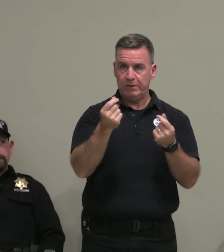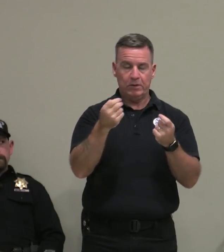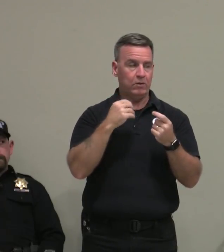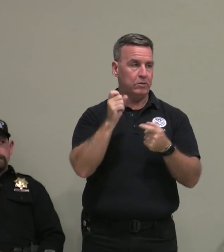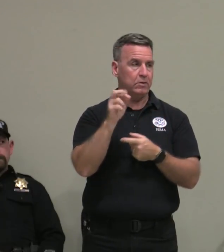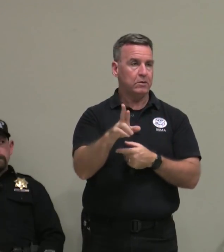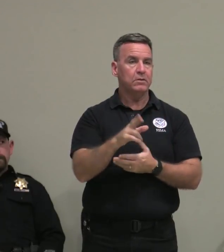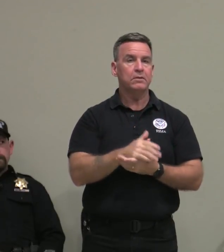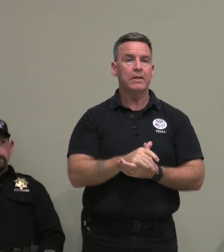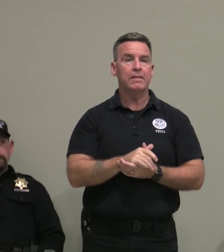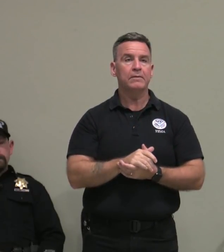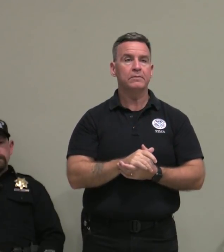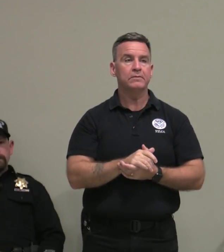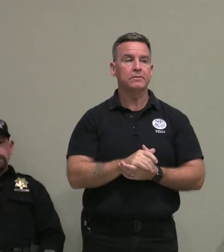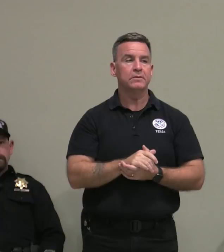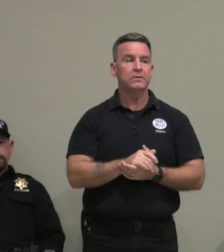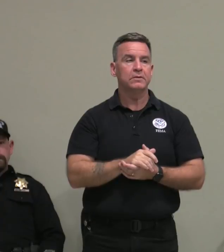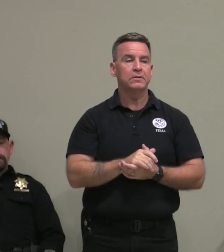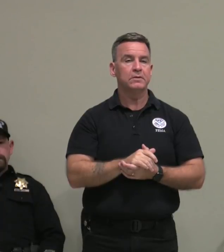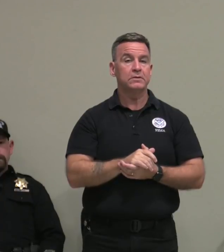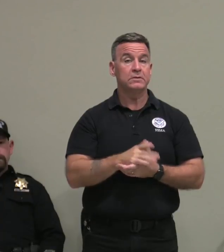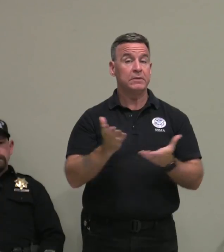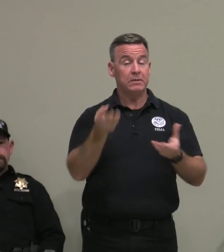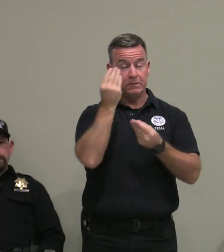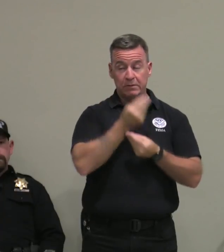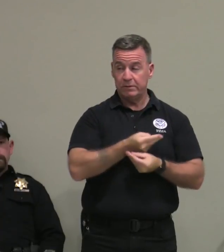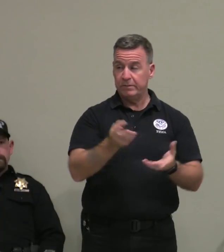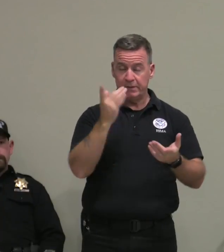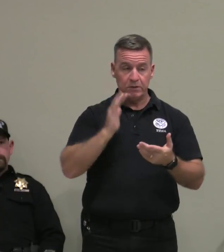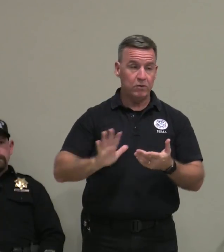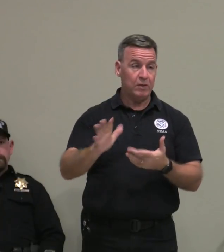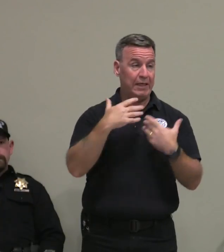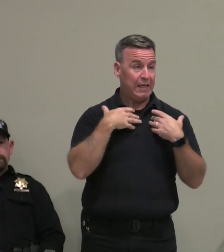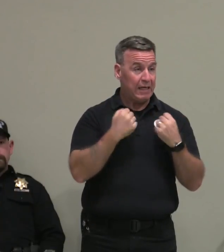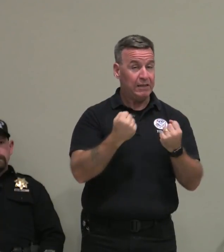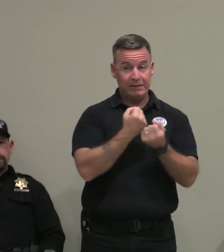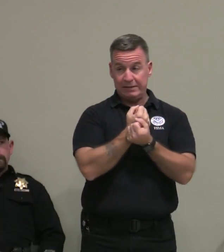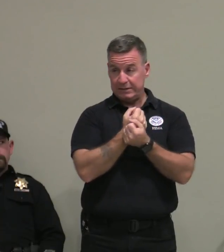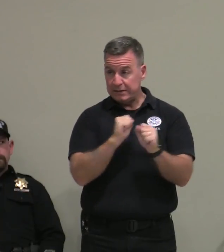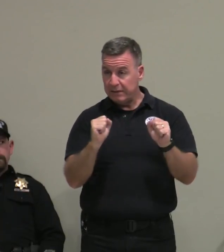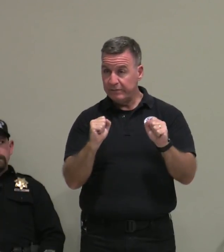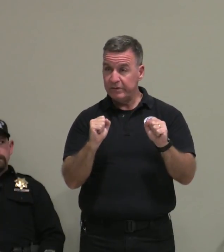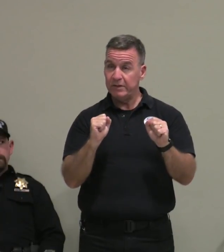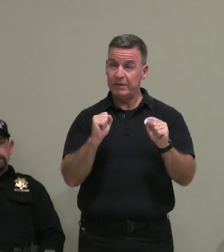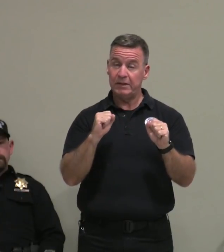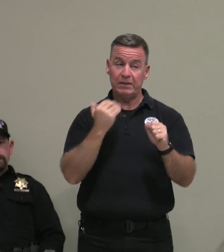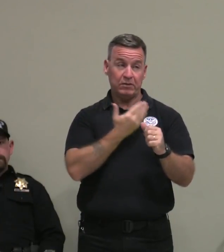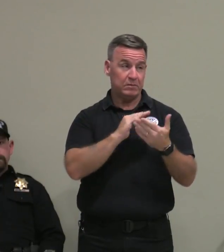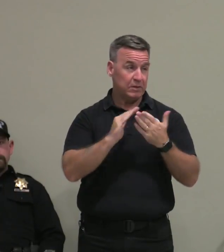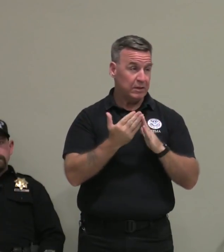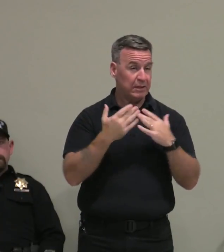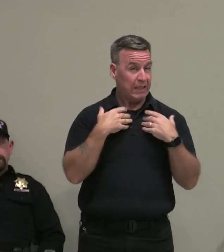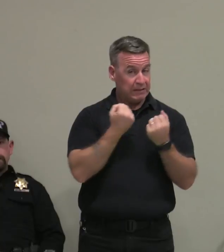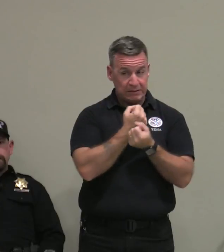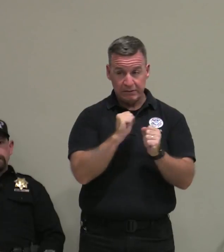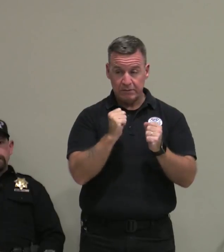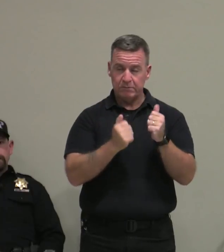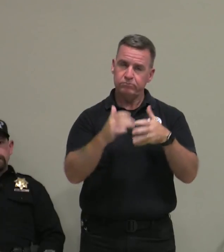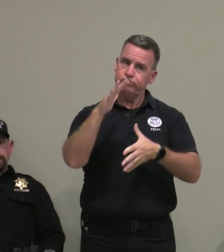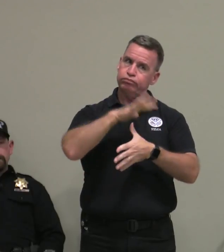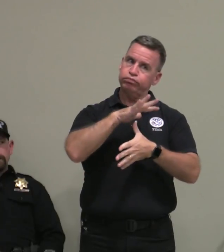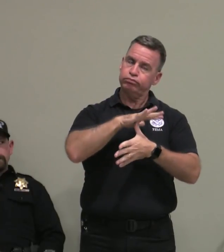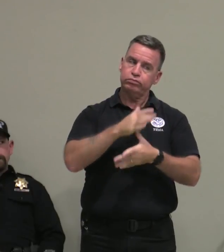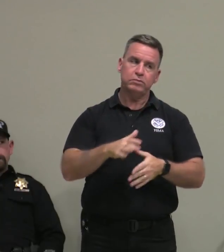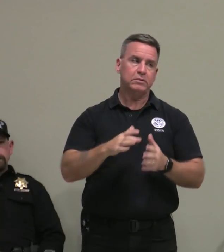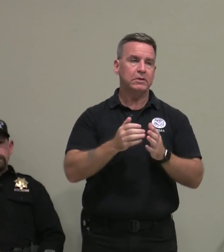I'm up here and we bring this information to you because your health and safety and the safety of our community are the most important